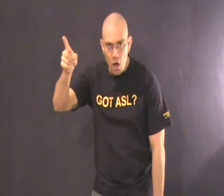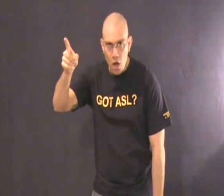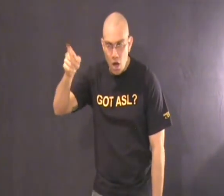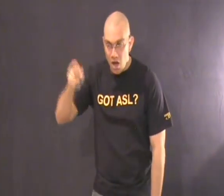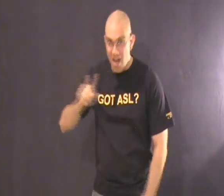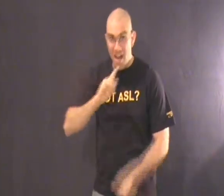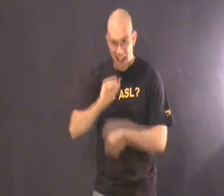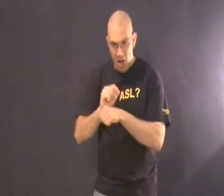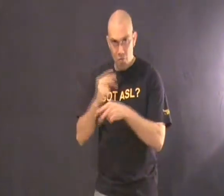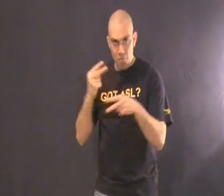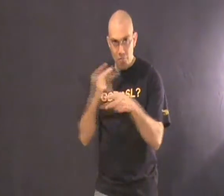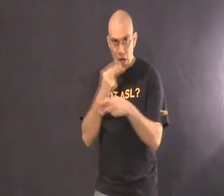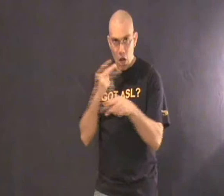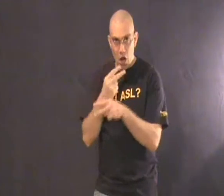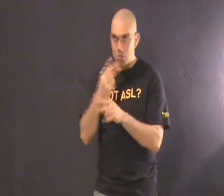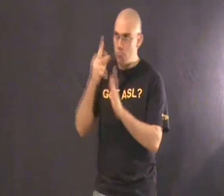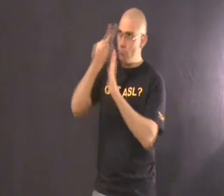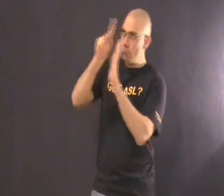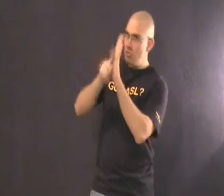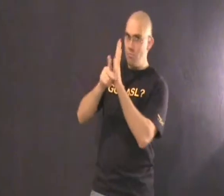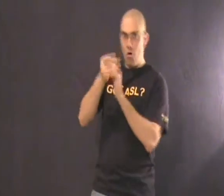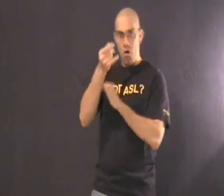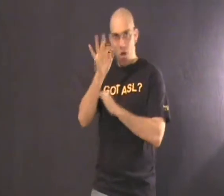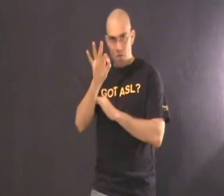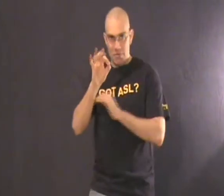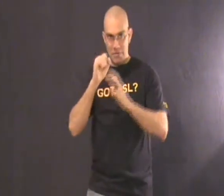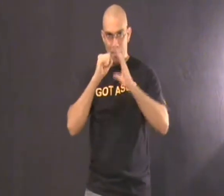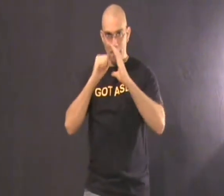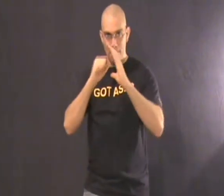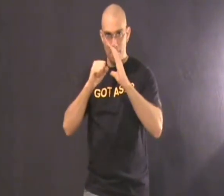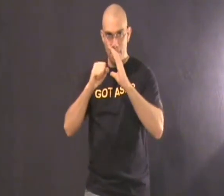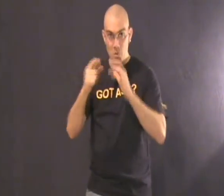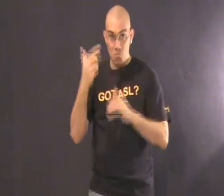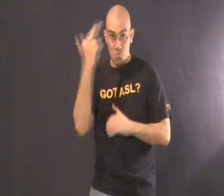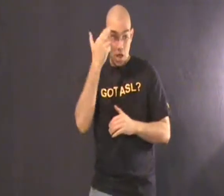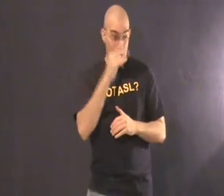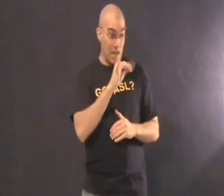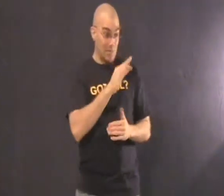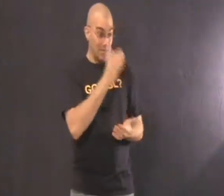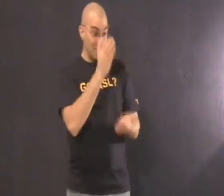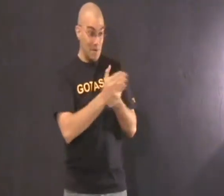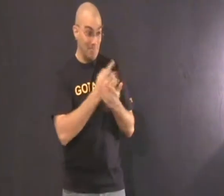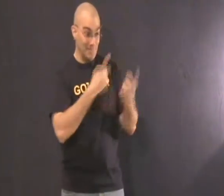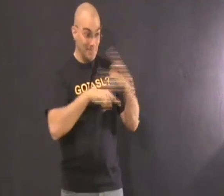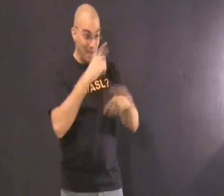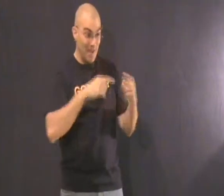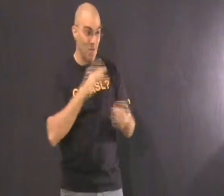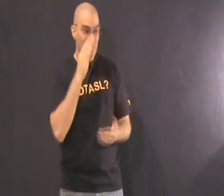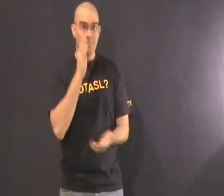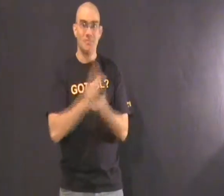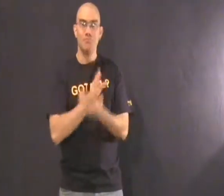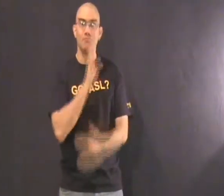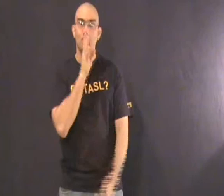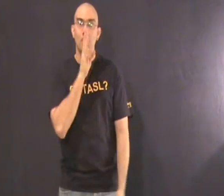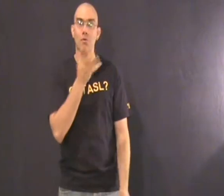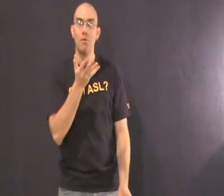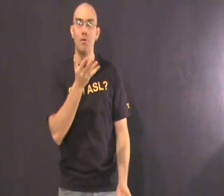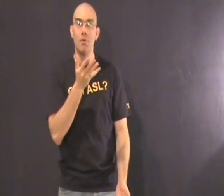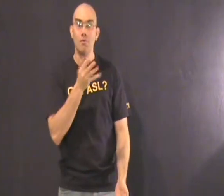cat's pretty smart. He actually had figured out the principles of sim calming. If